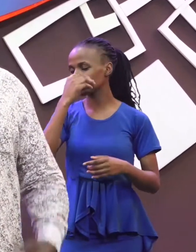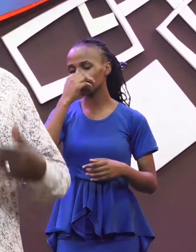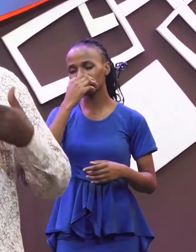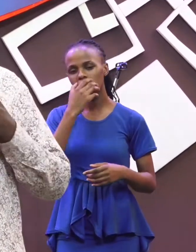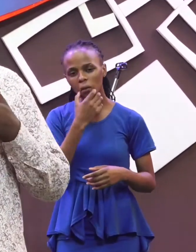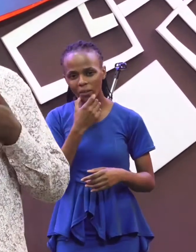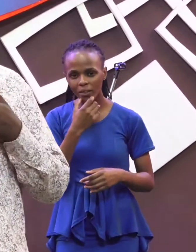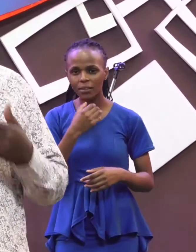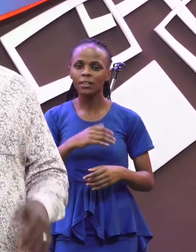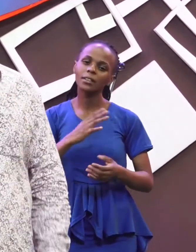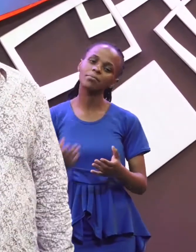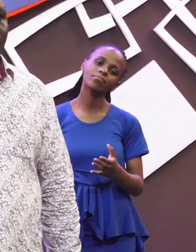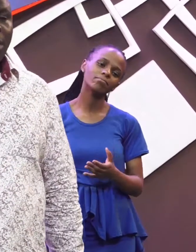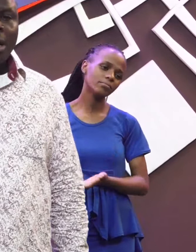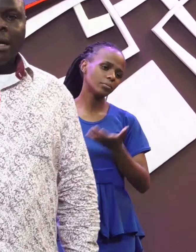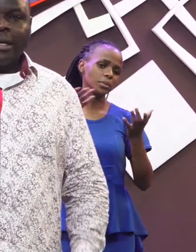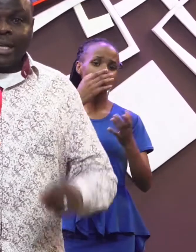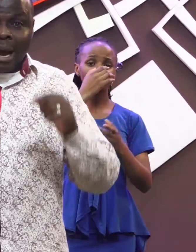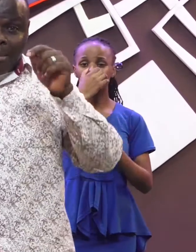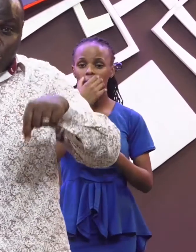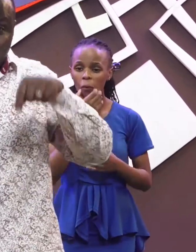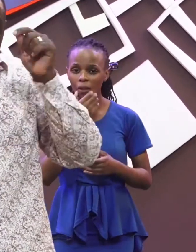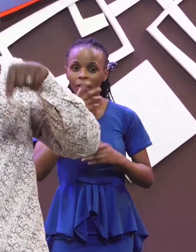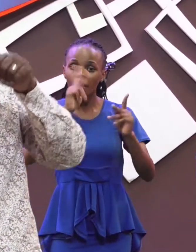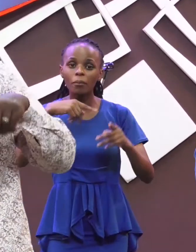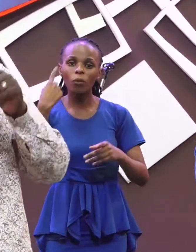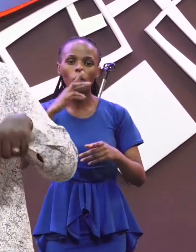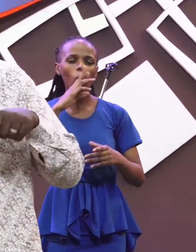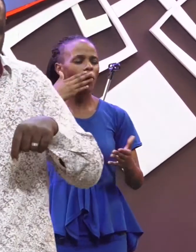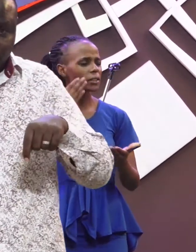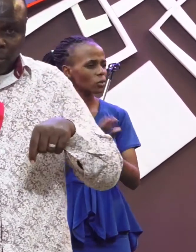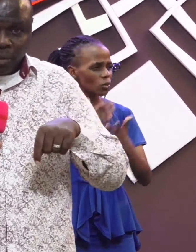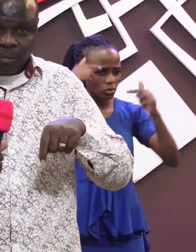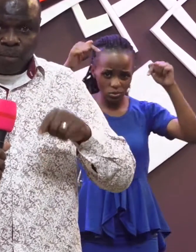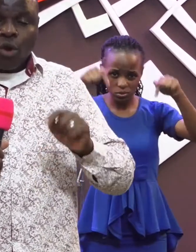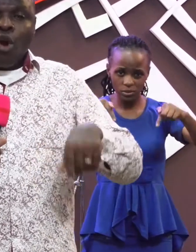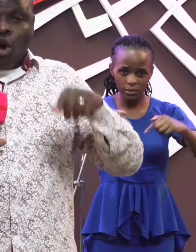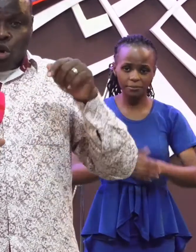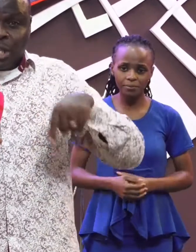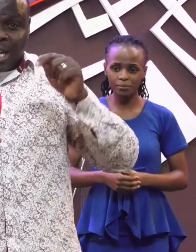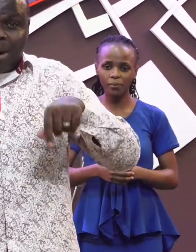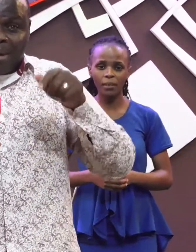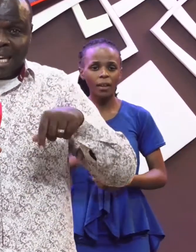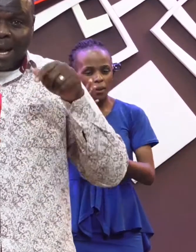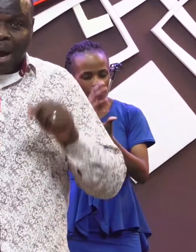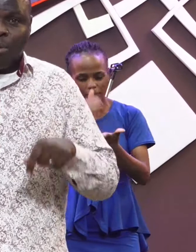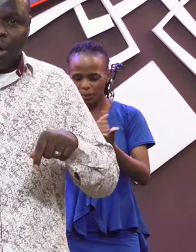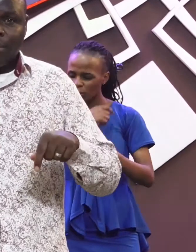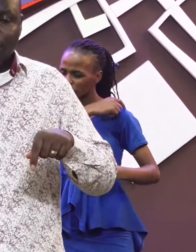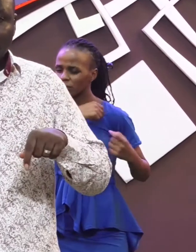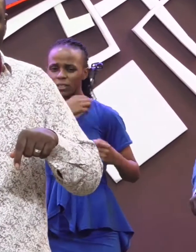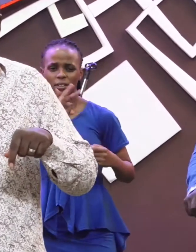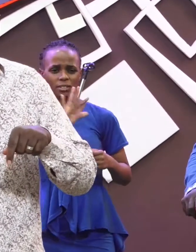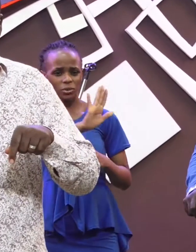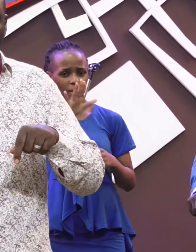so sorrowful. It brings sorrow. That those who are well off today, because